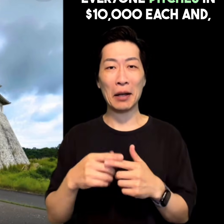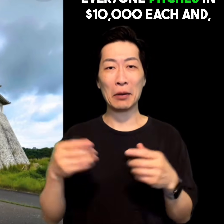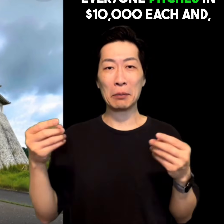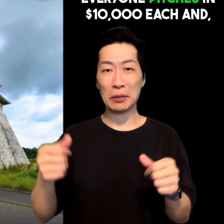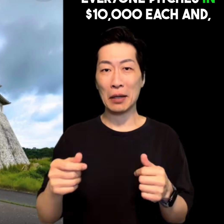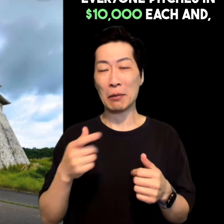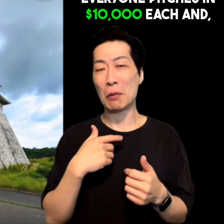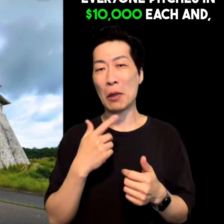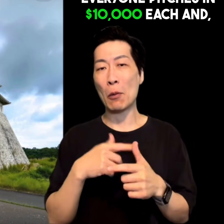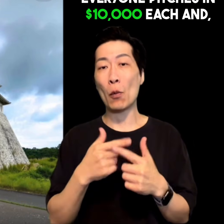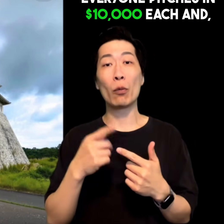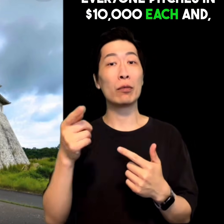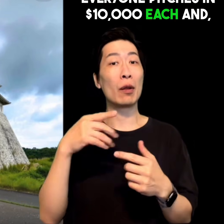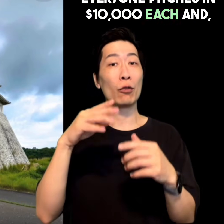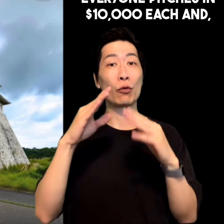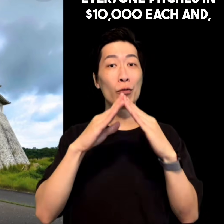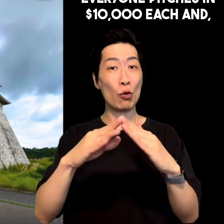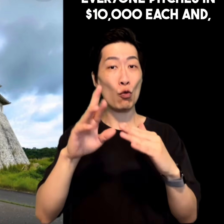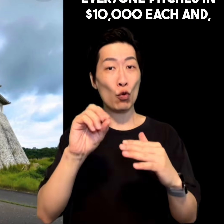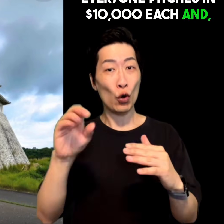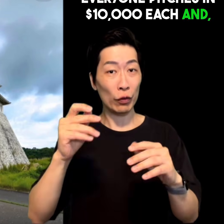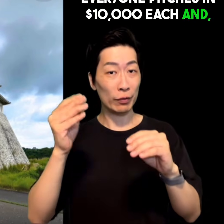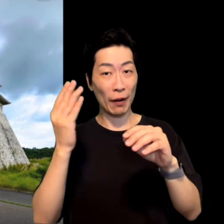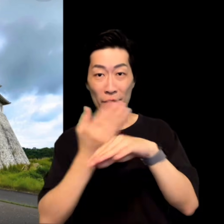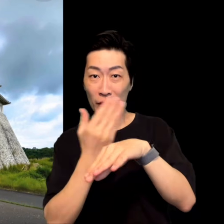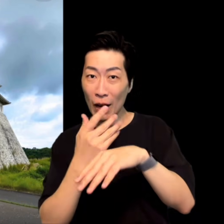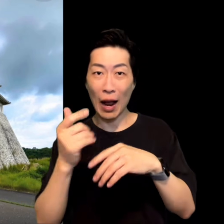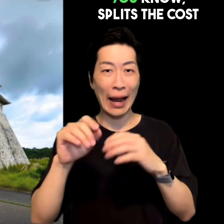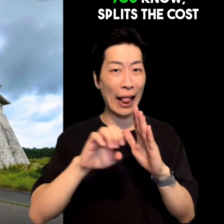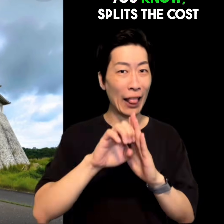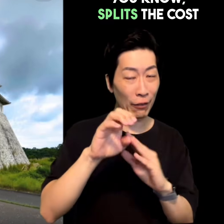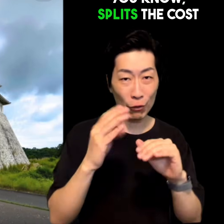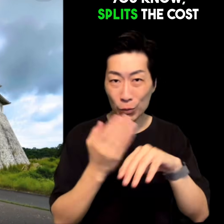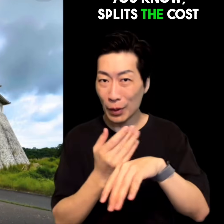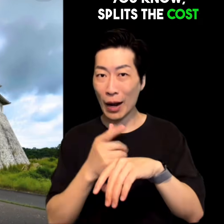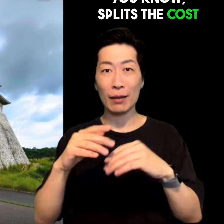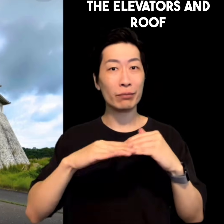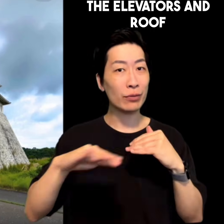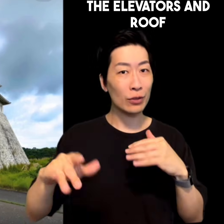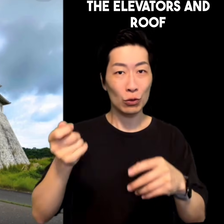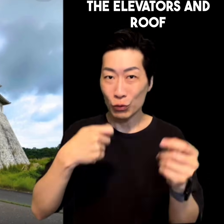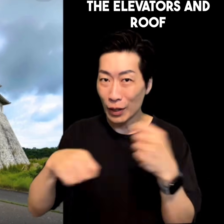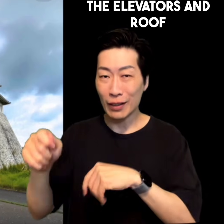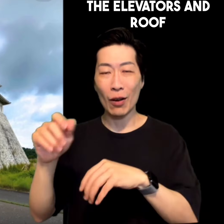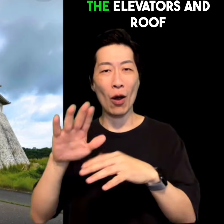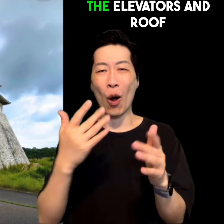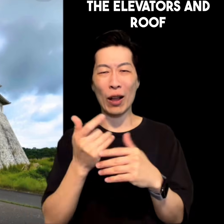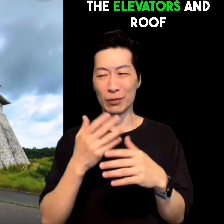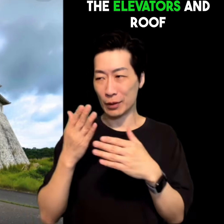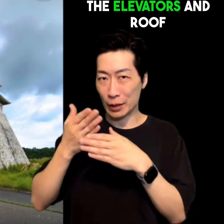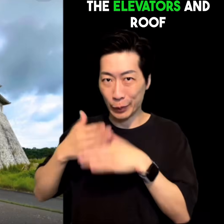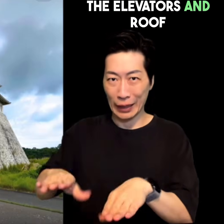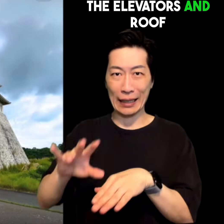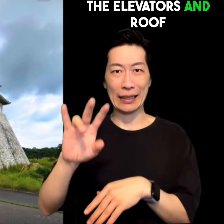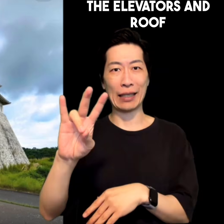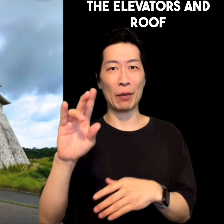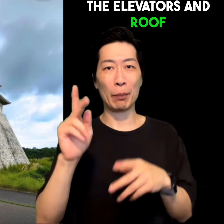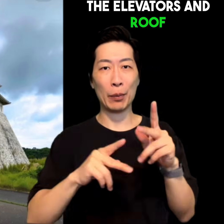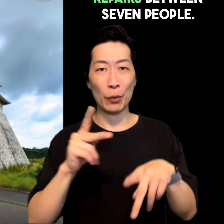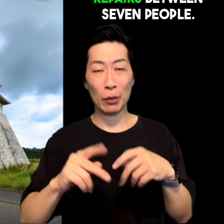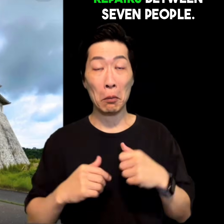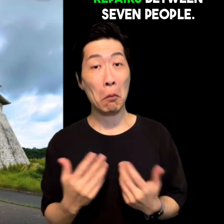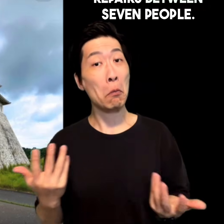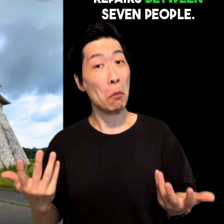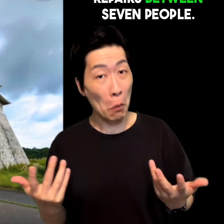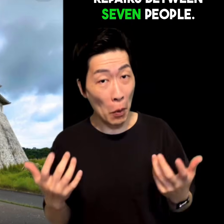Everyone pitches in $10,000 each, and splits the cost of the renovation of the elevators and